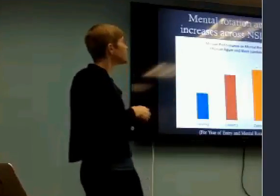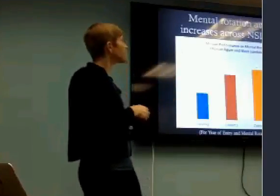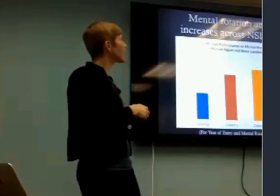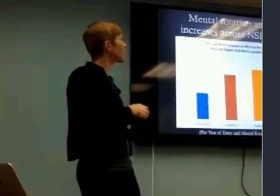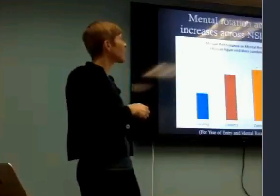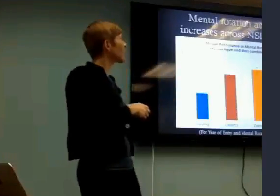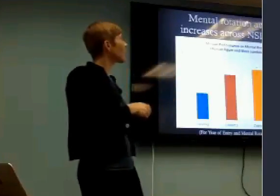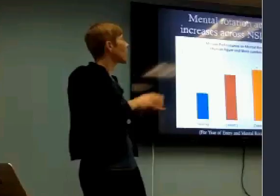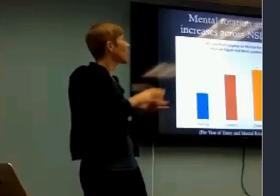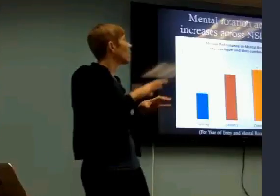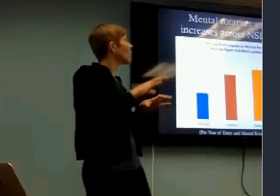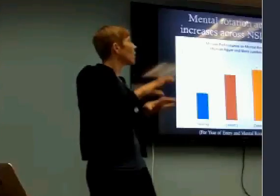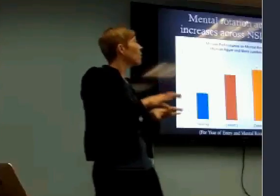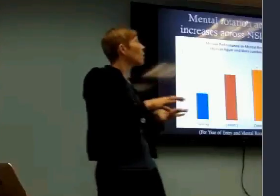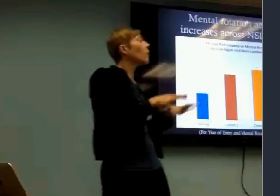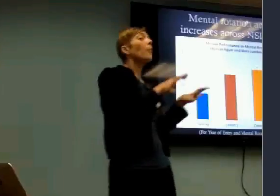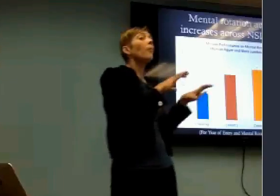across the cohorts.